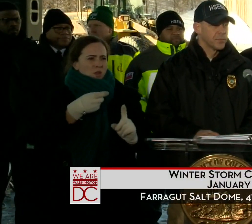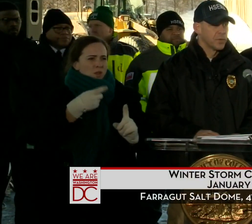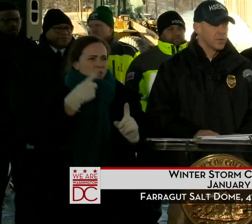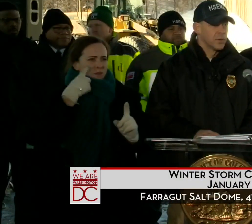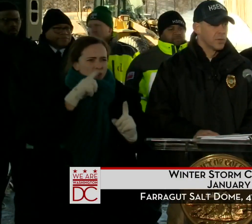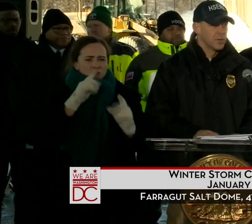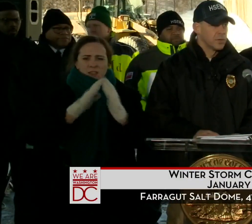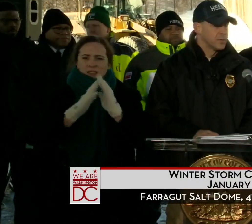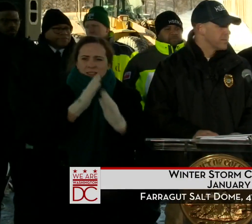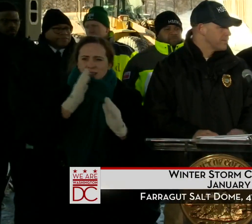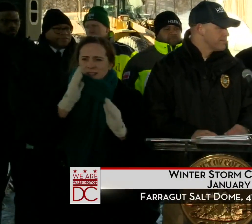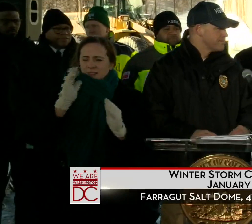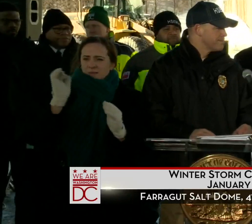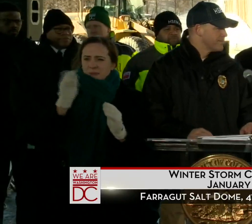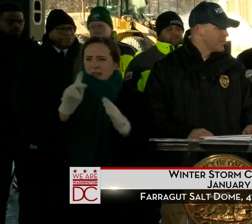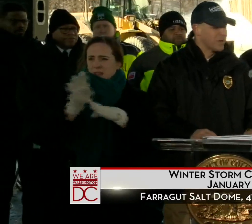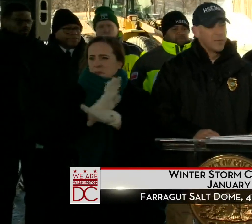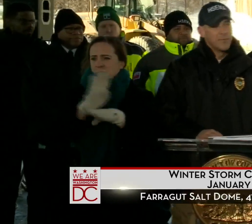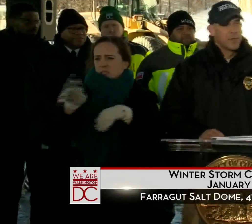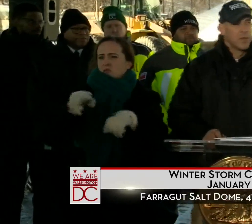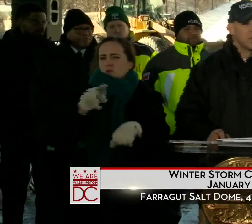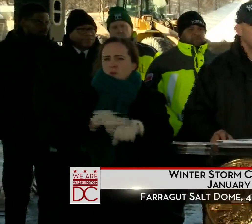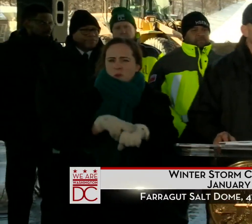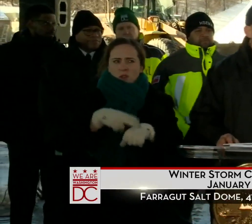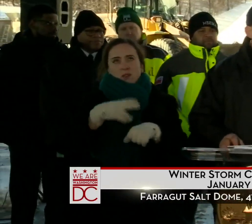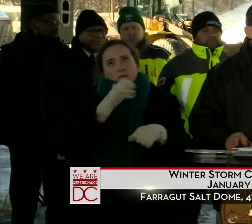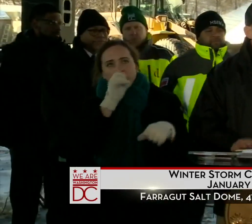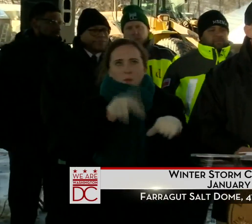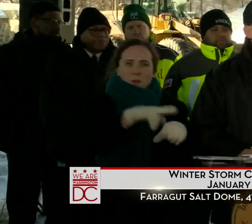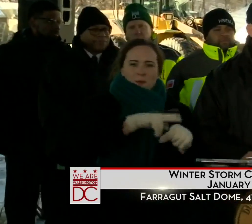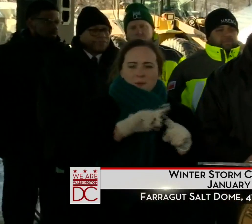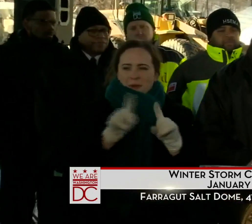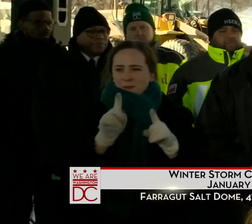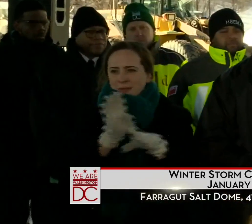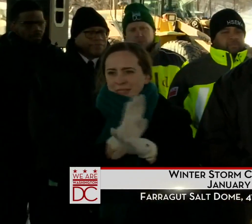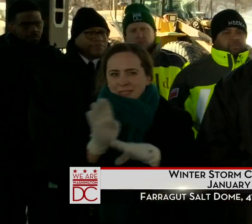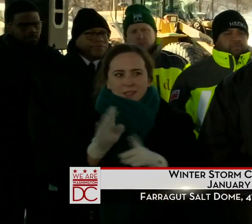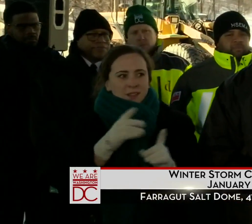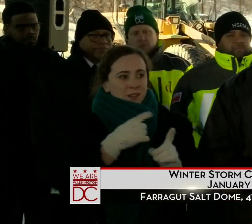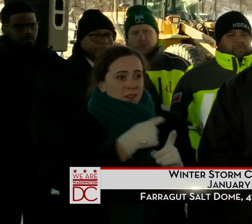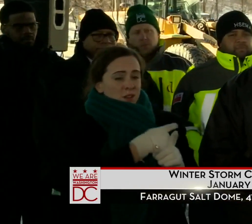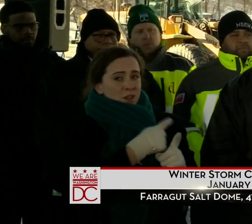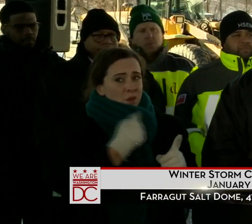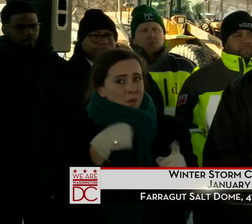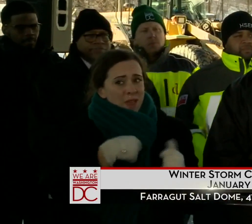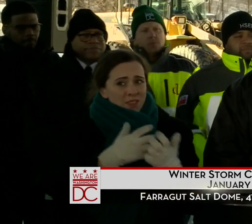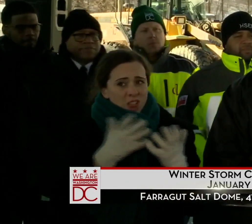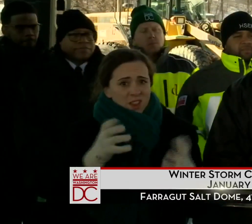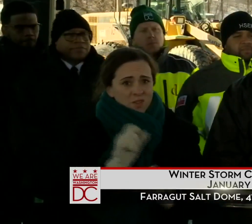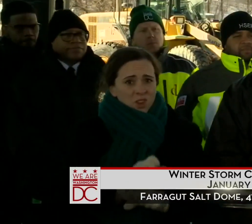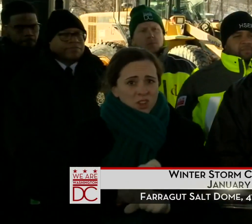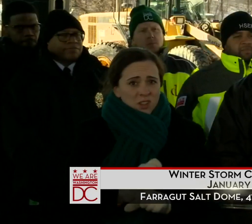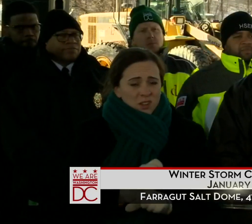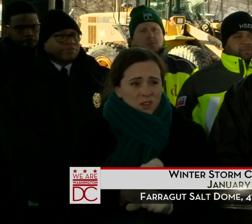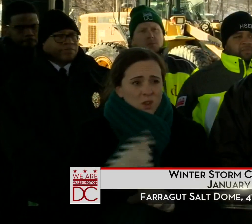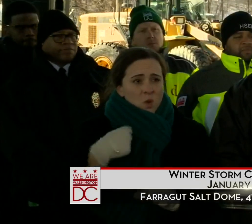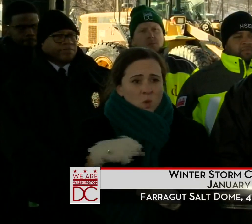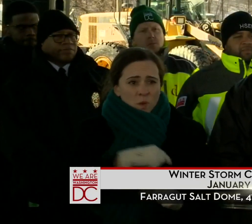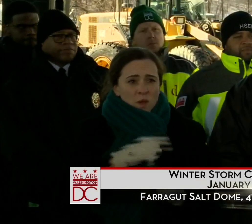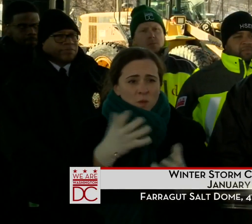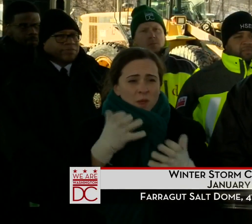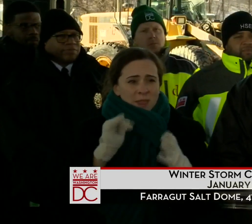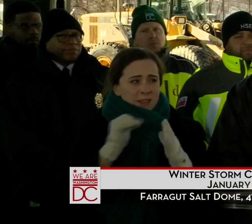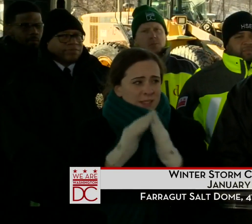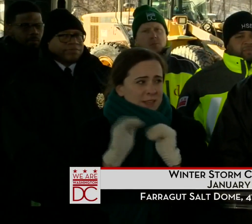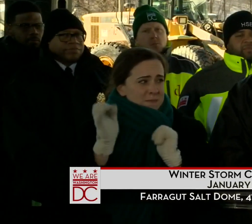the city back to business? Maybe not back tomorrow. We got a lot of work to do. Our goal is to get the city back just as soon as we